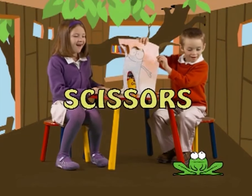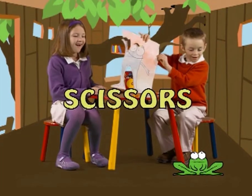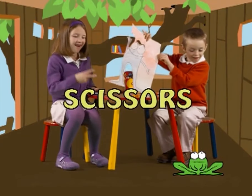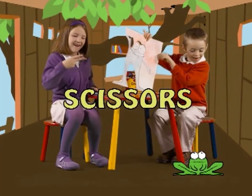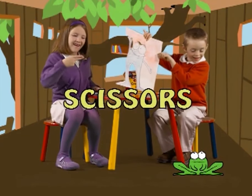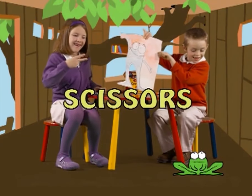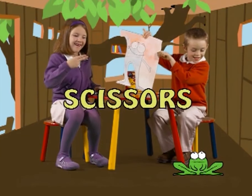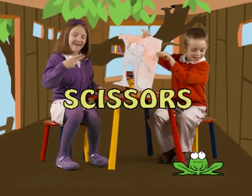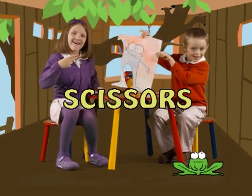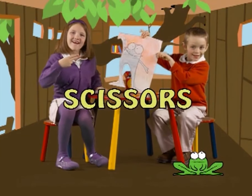Scissors.